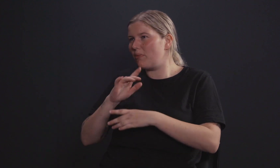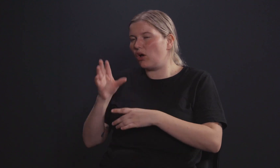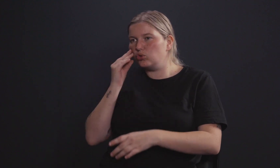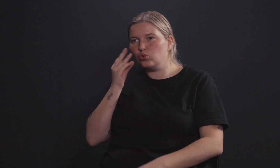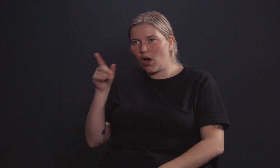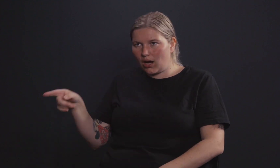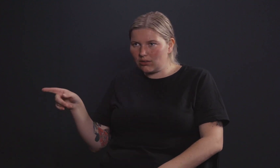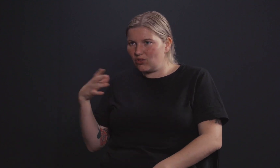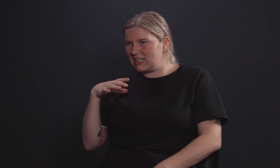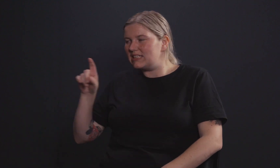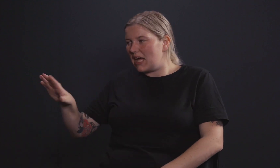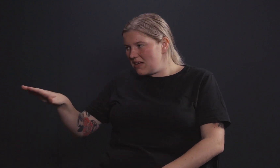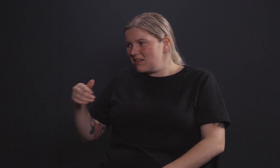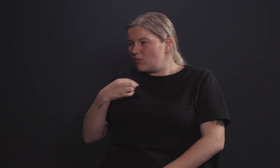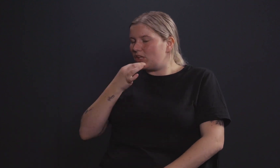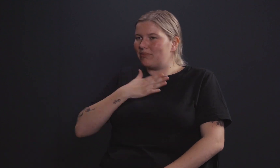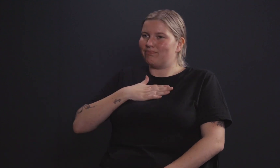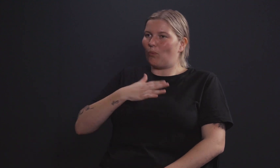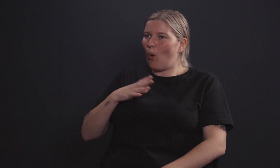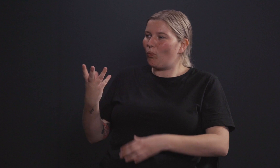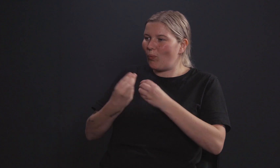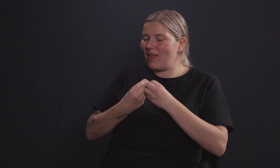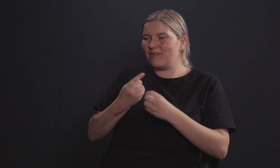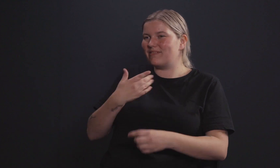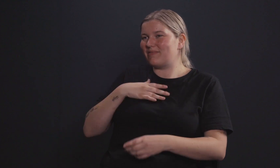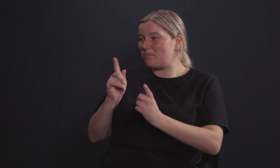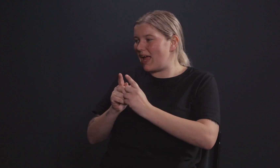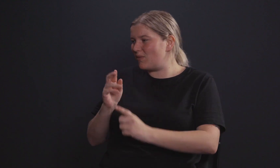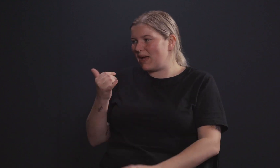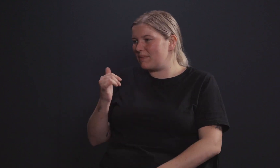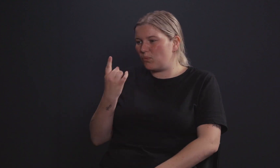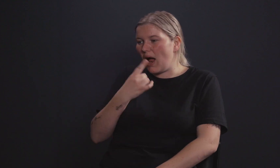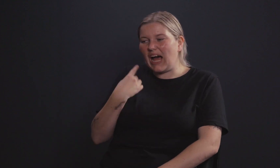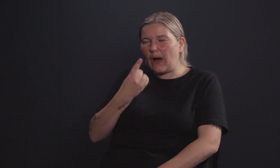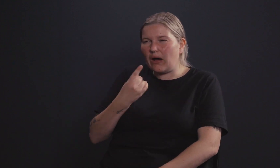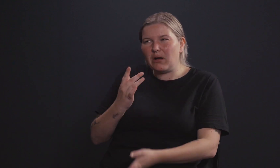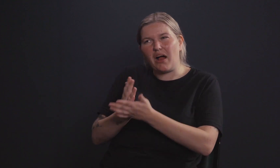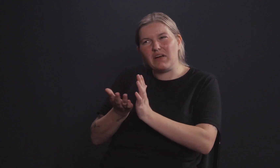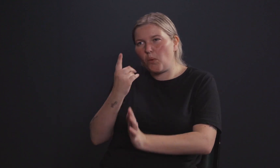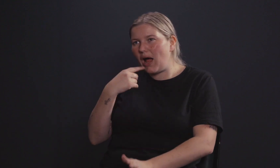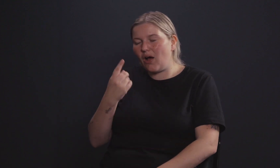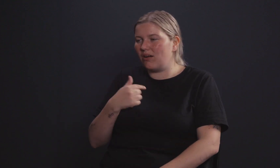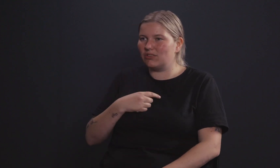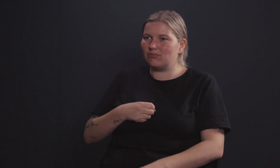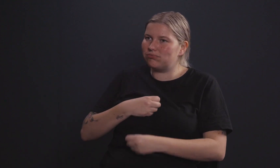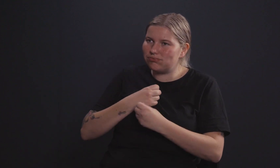being with me. I'd only been able to meet him for about an hour, a half hour maybe. I was completely